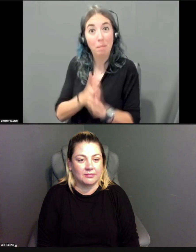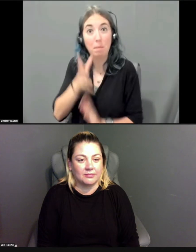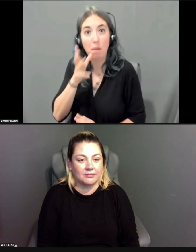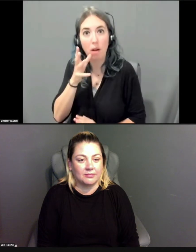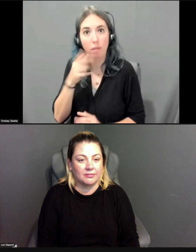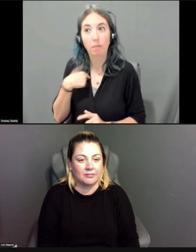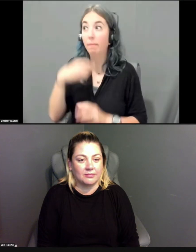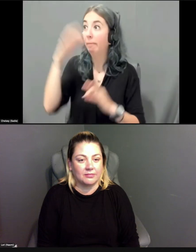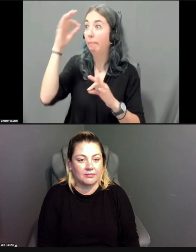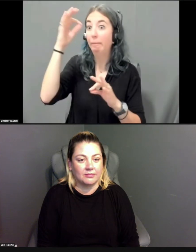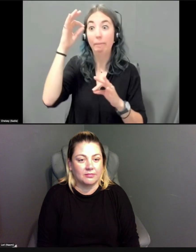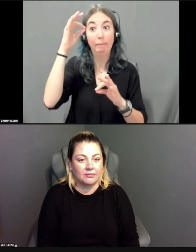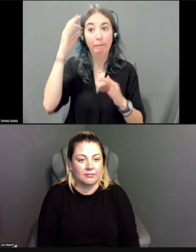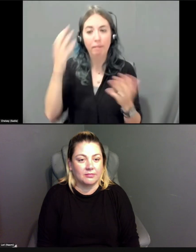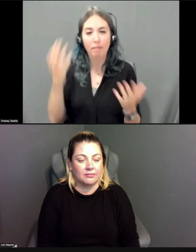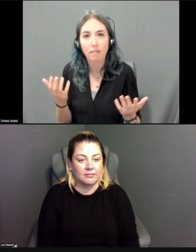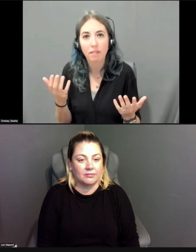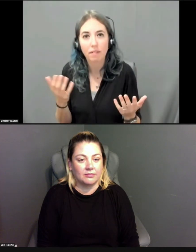play out